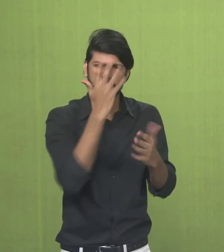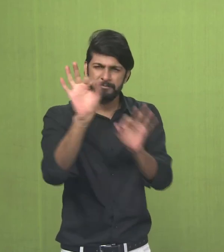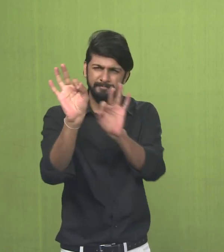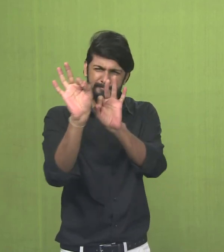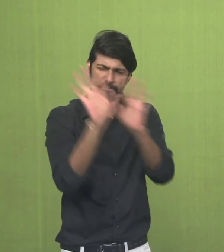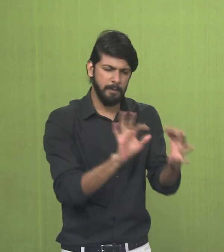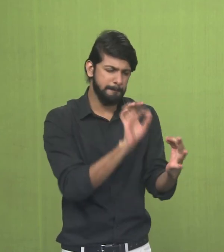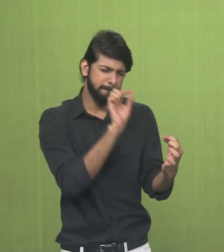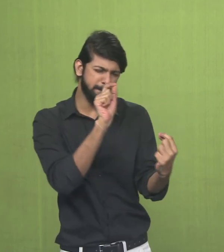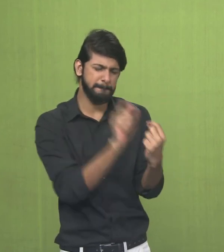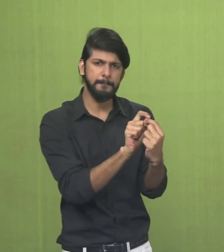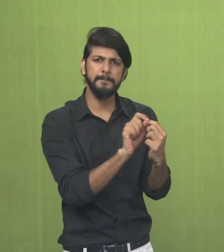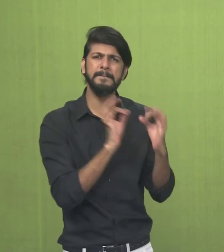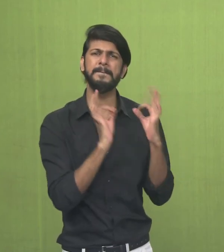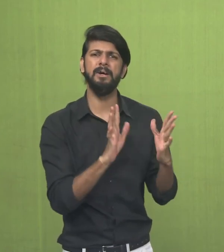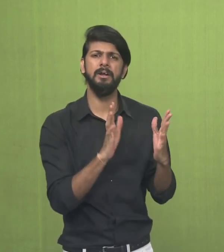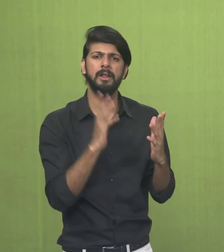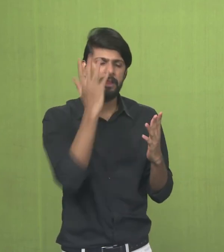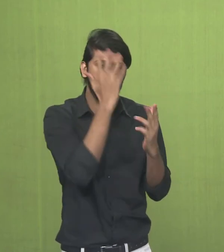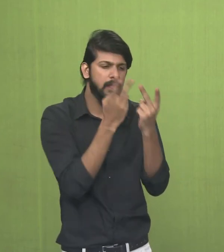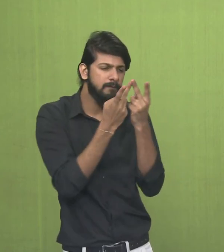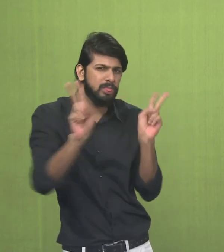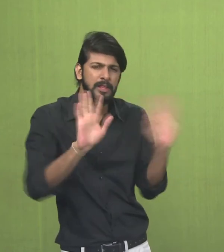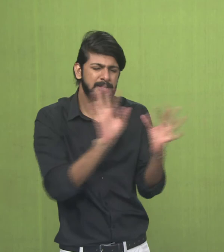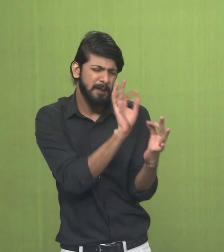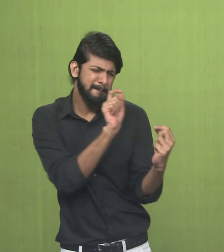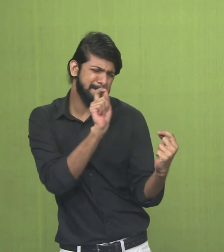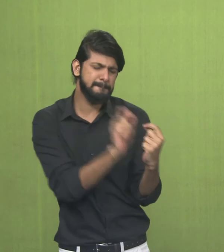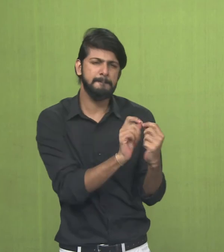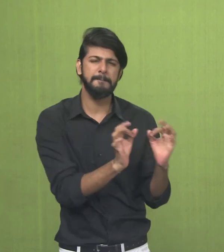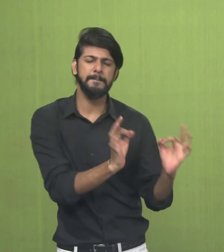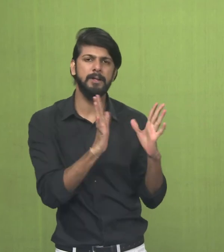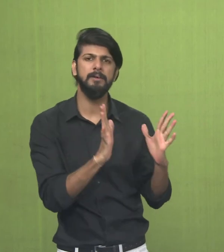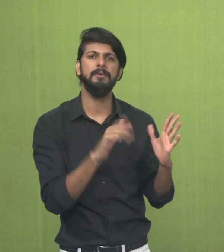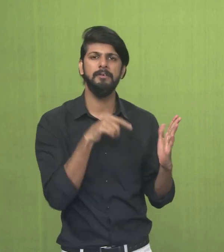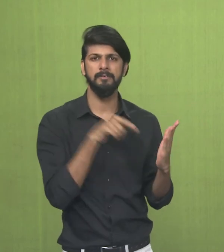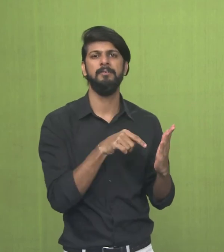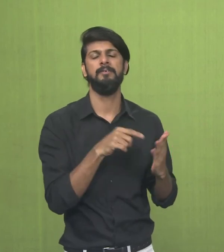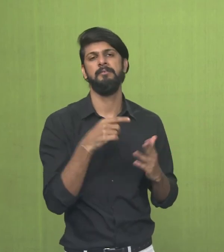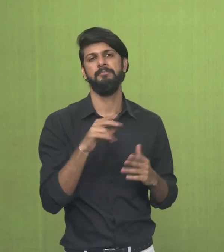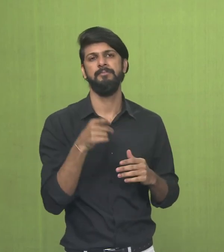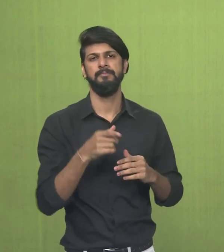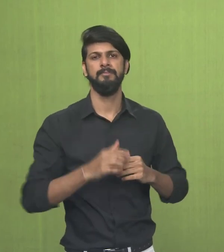Accurate is exact. For example, we see portraits are very accurate.